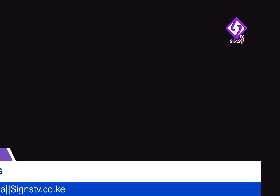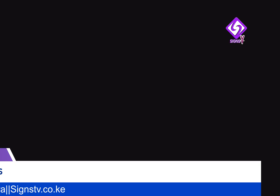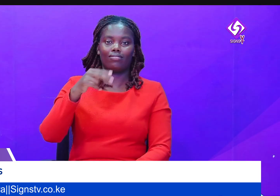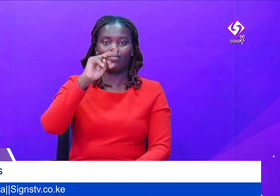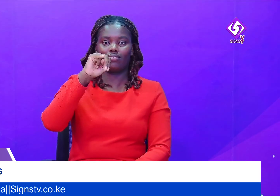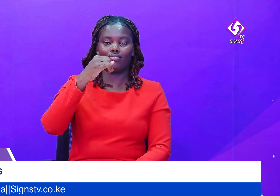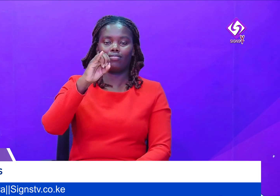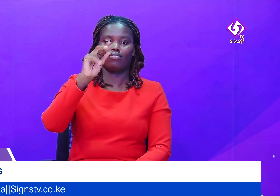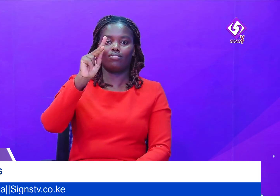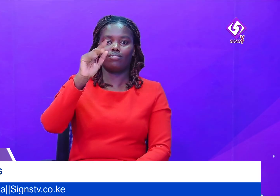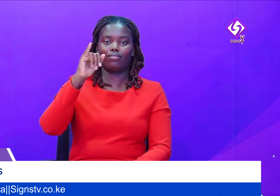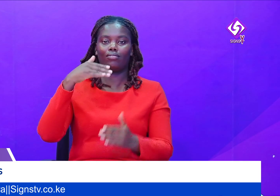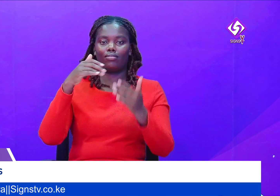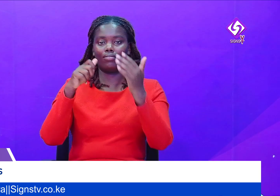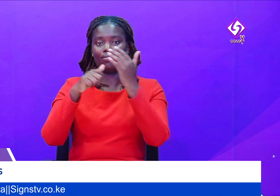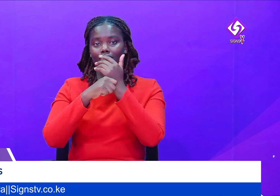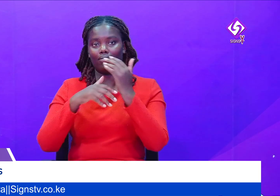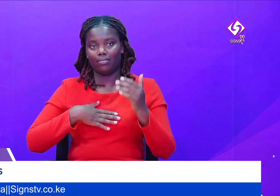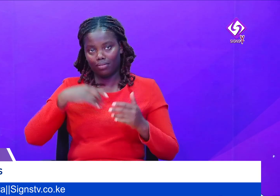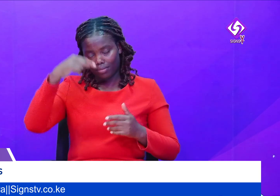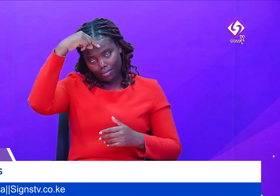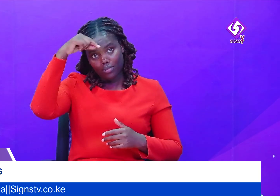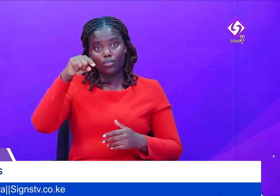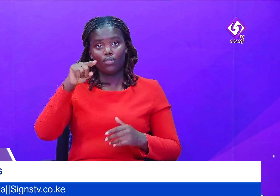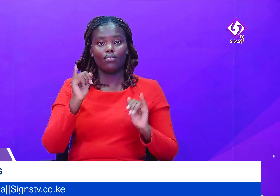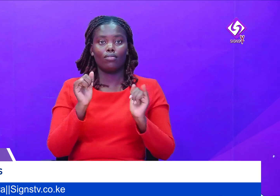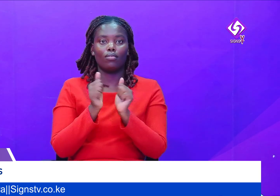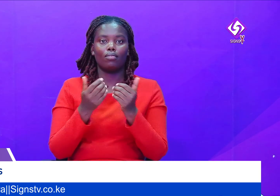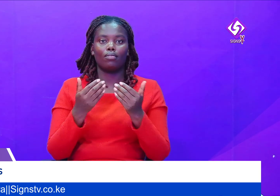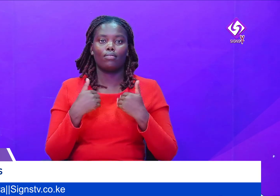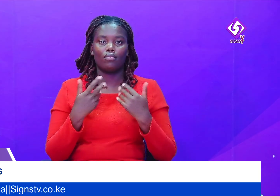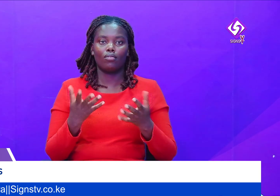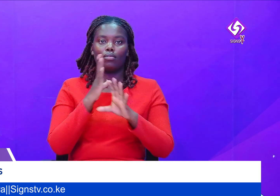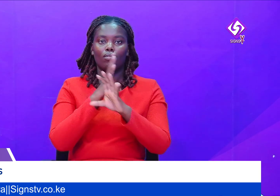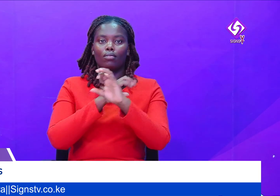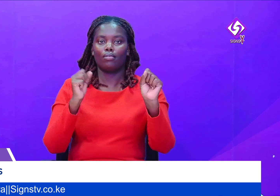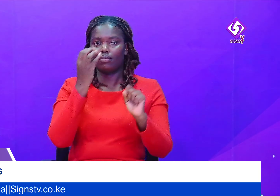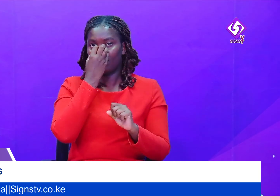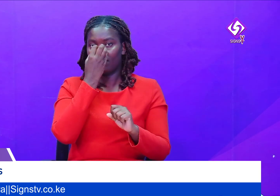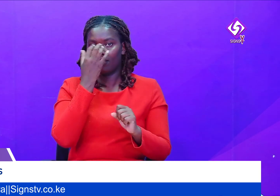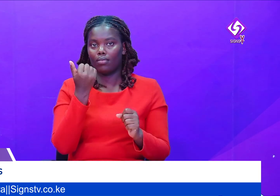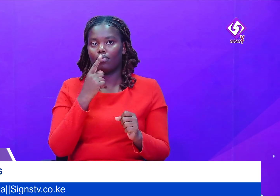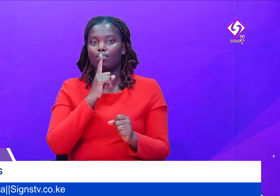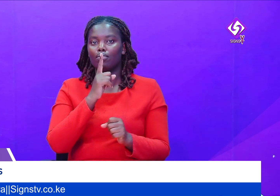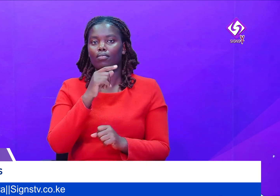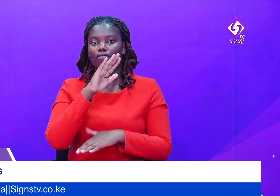and internationally. My name is Vidalis Njoki and that is my sign name. And on to our news